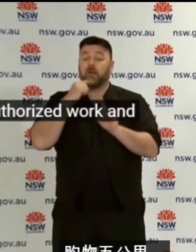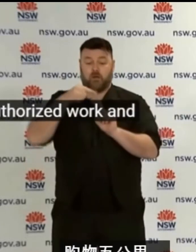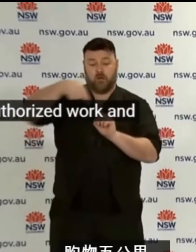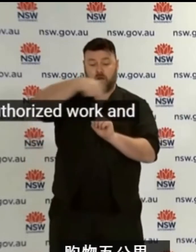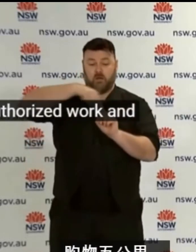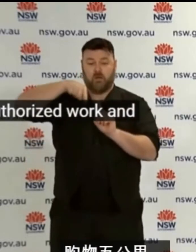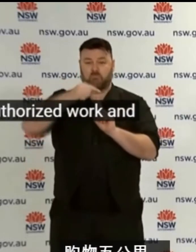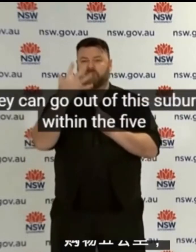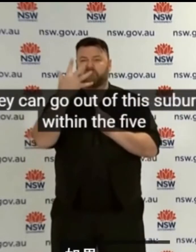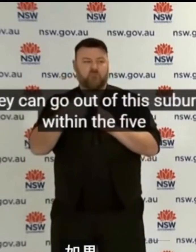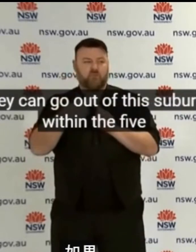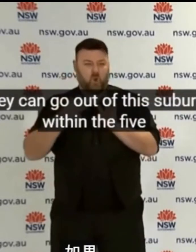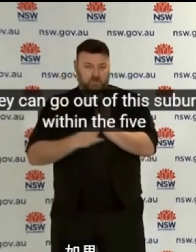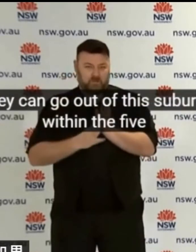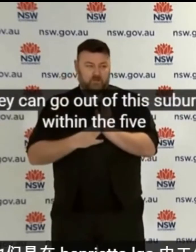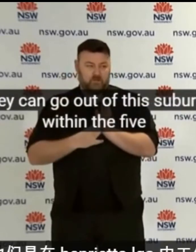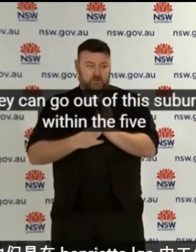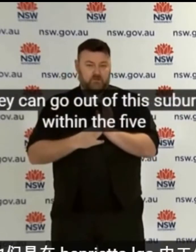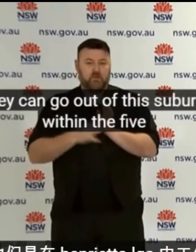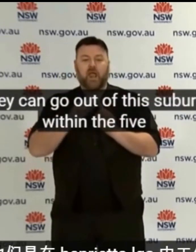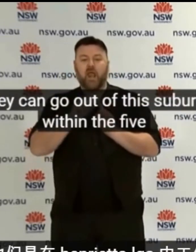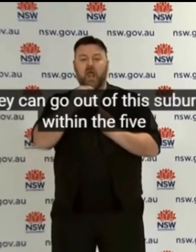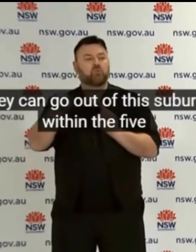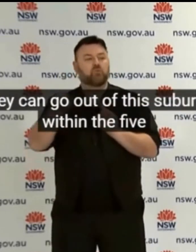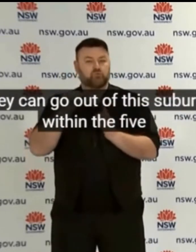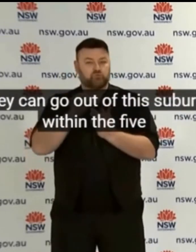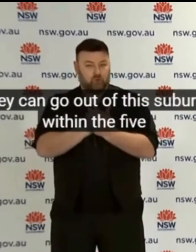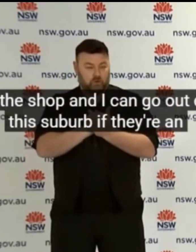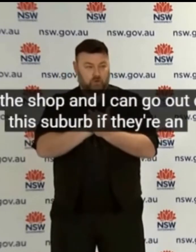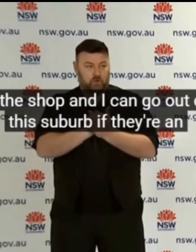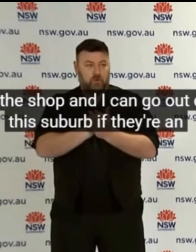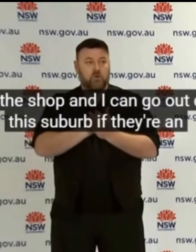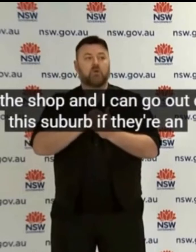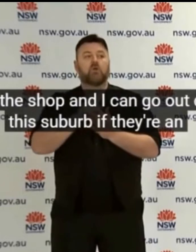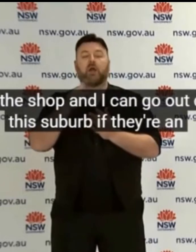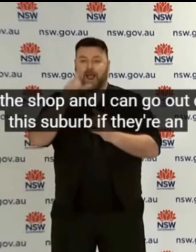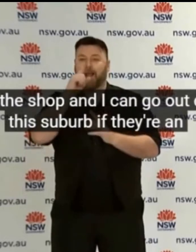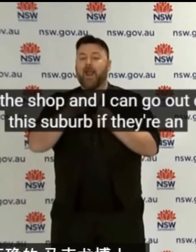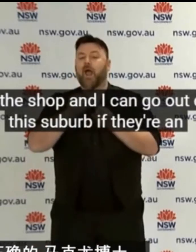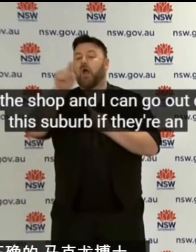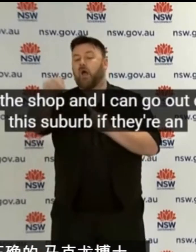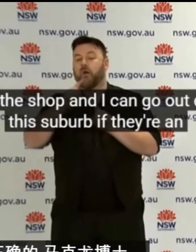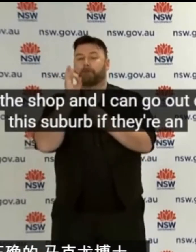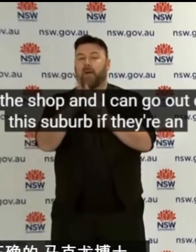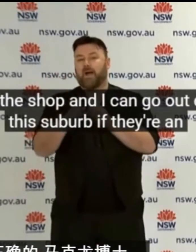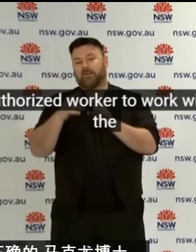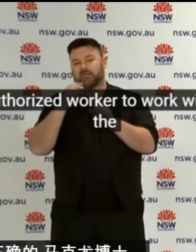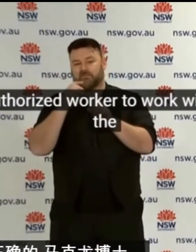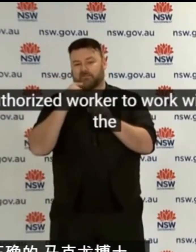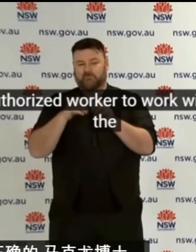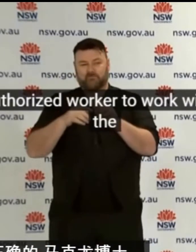go out of their suburb if they're an authorised worker to work within the Penrith LGA? That's correct. Dr. McAnulty, can you tell